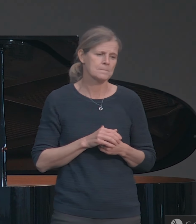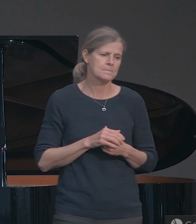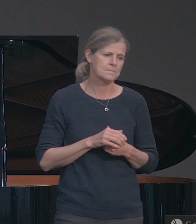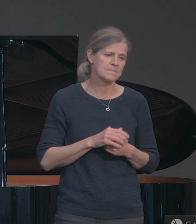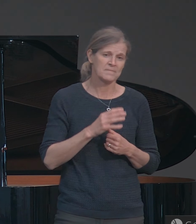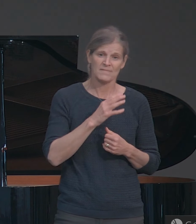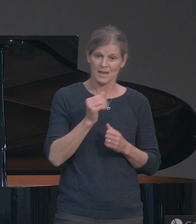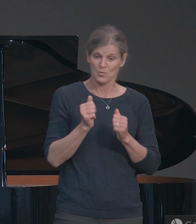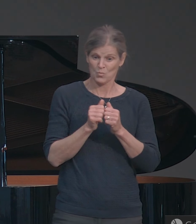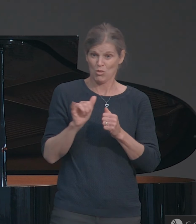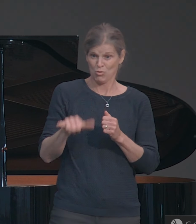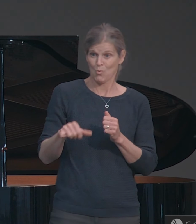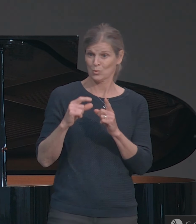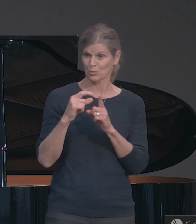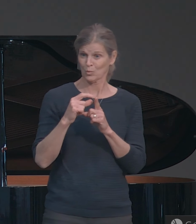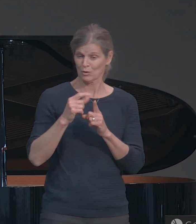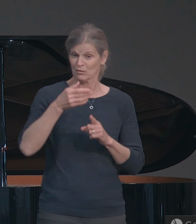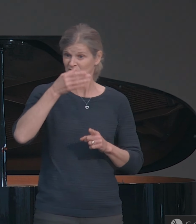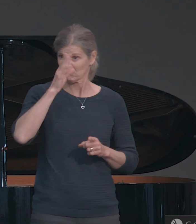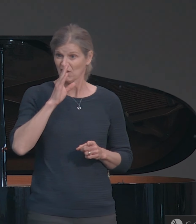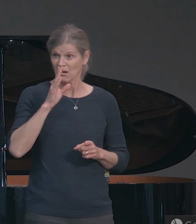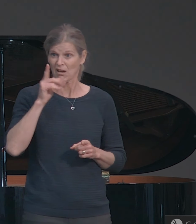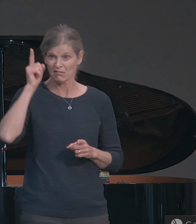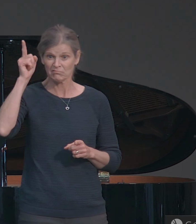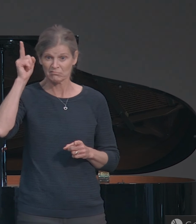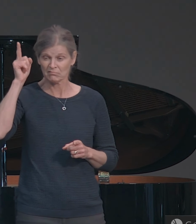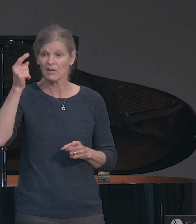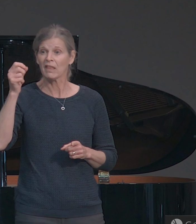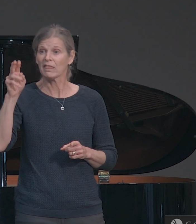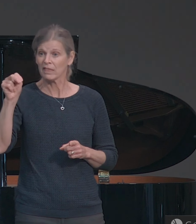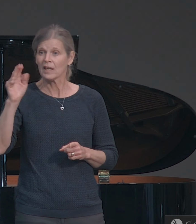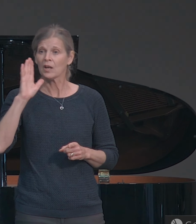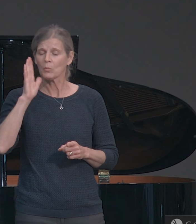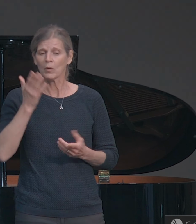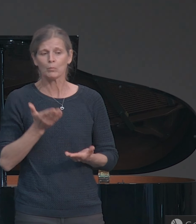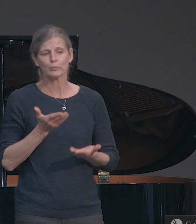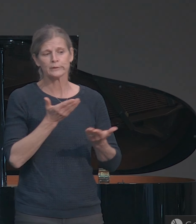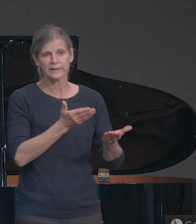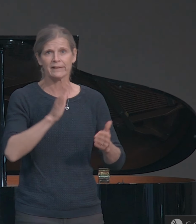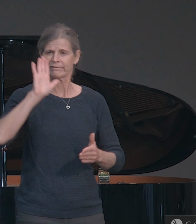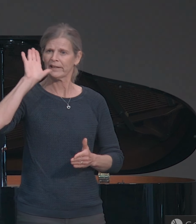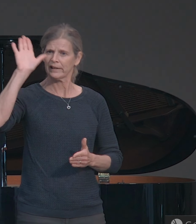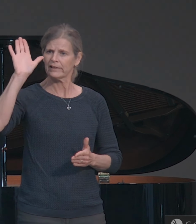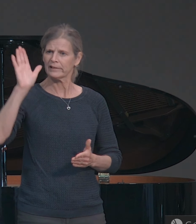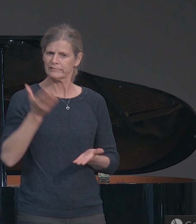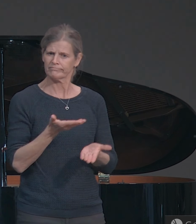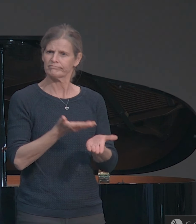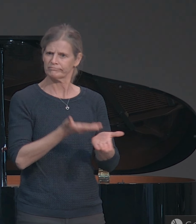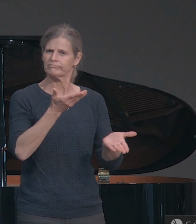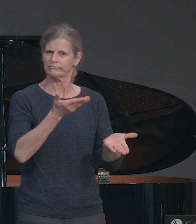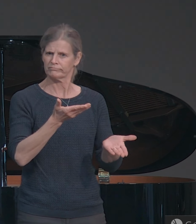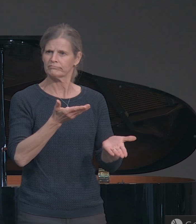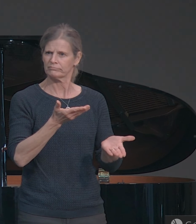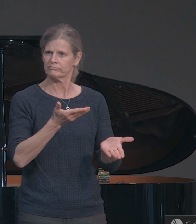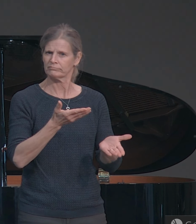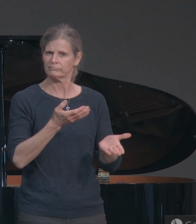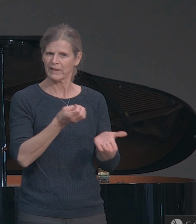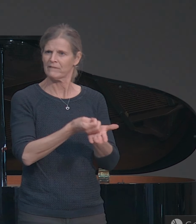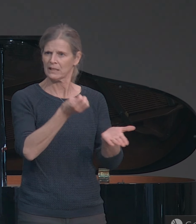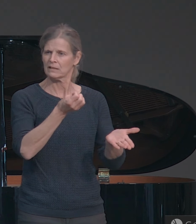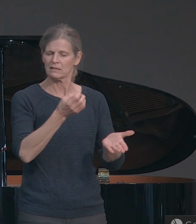And it is with these words that God then begins to present his case for their indifference.